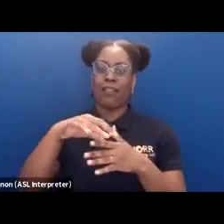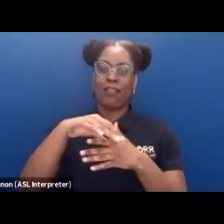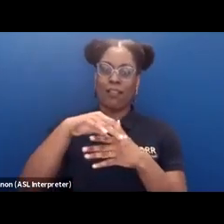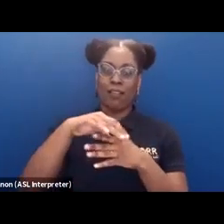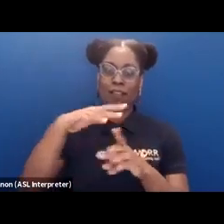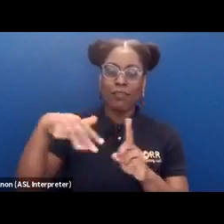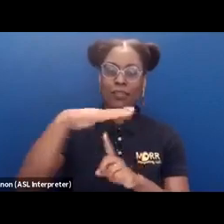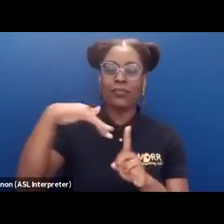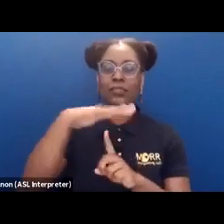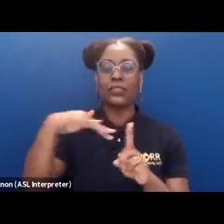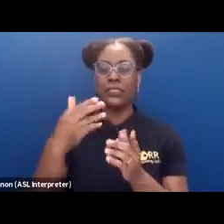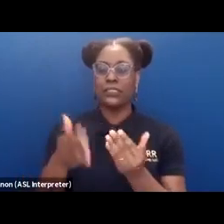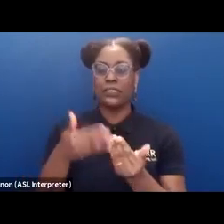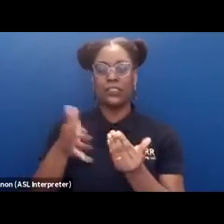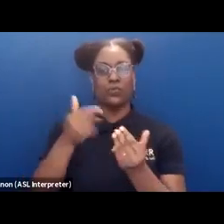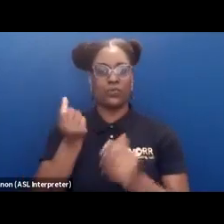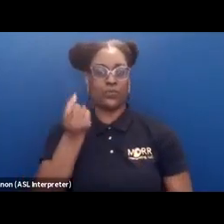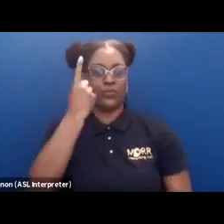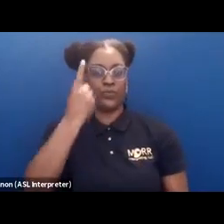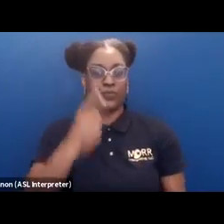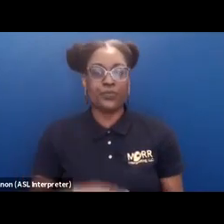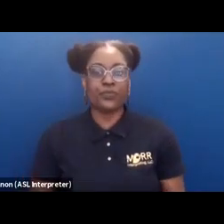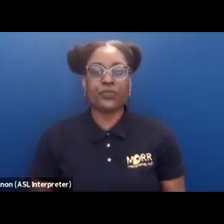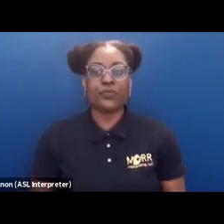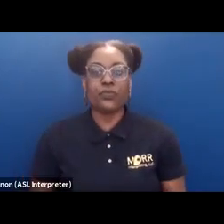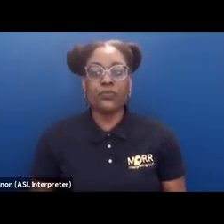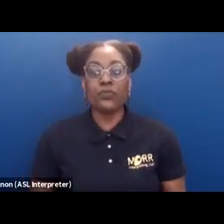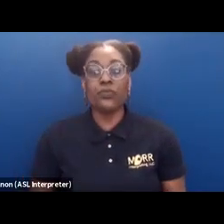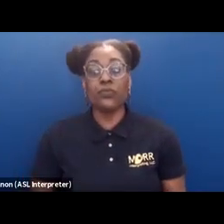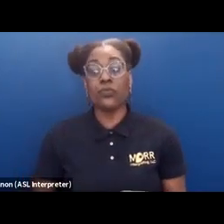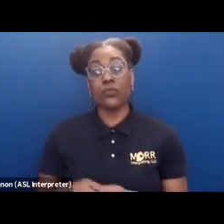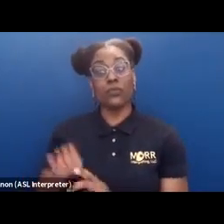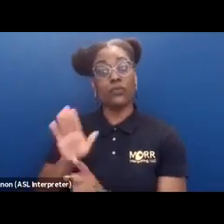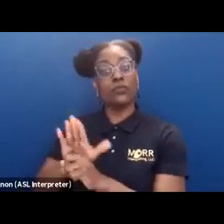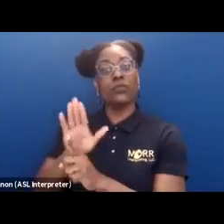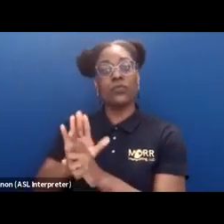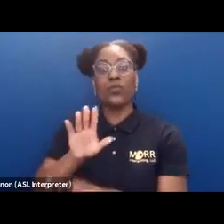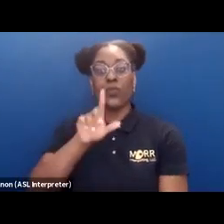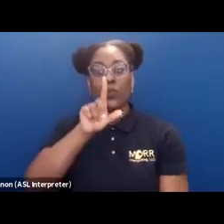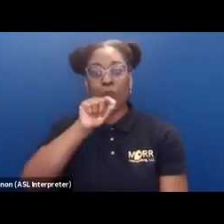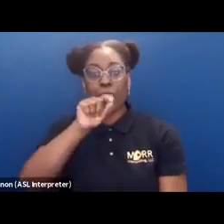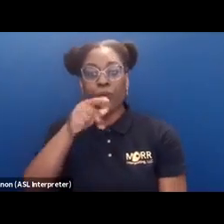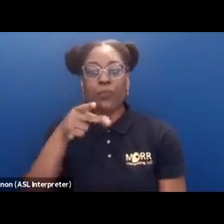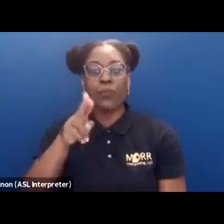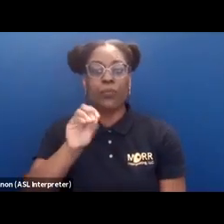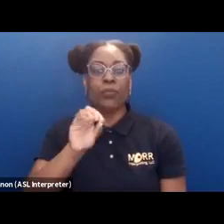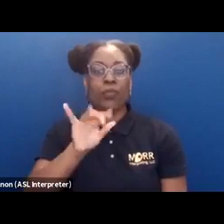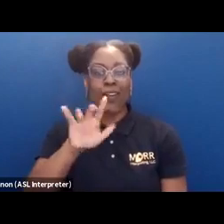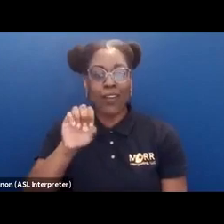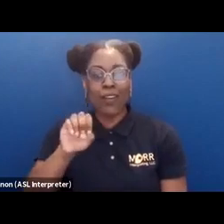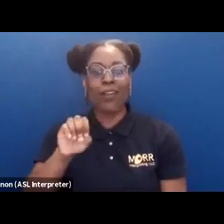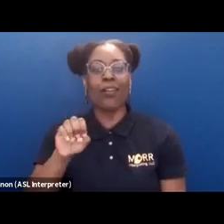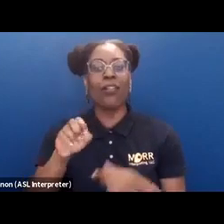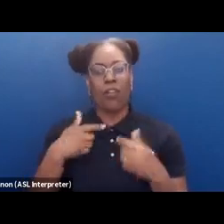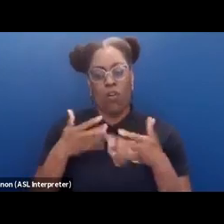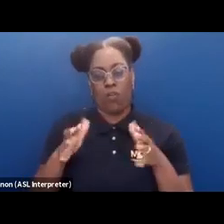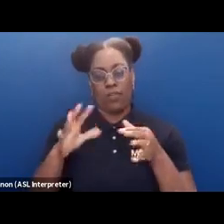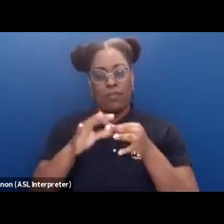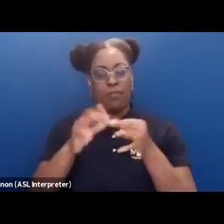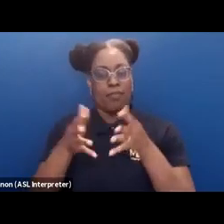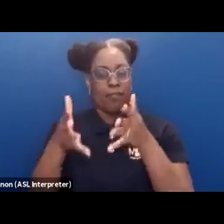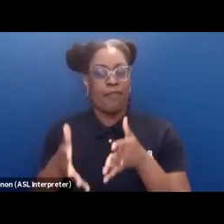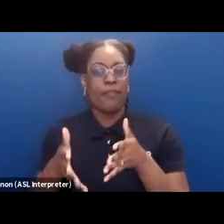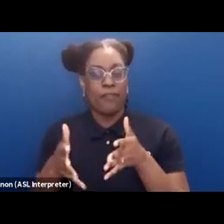digestible. I dropped Azza's Twitter profile in the chat. I'll do that one more time. There's also